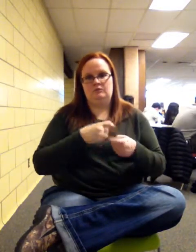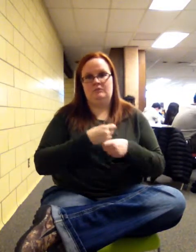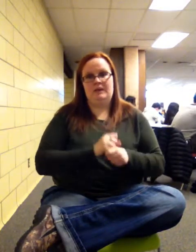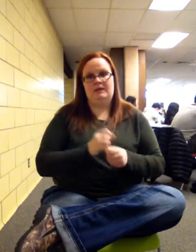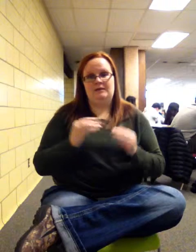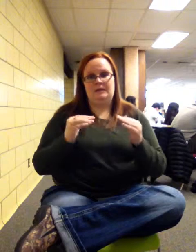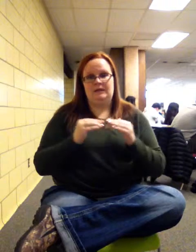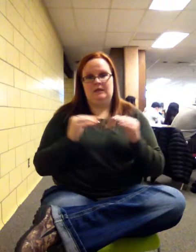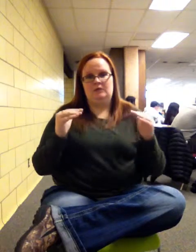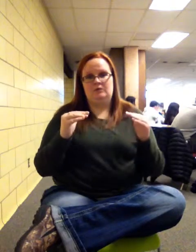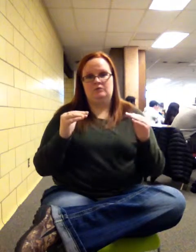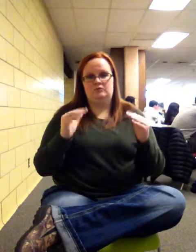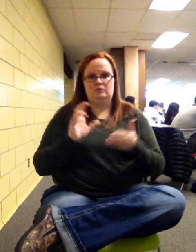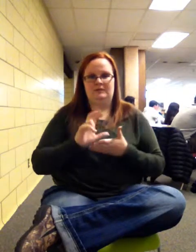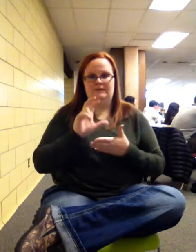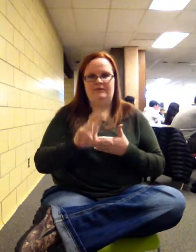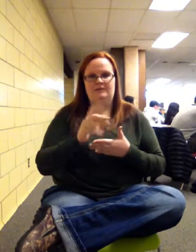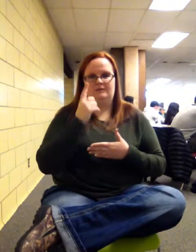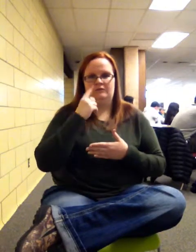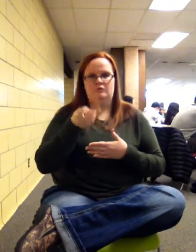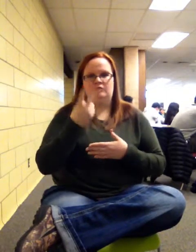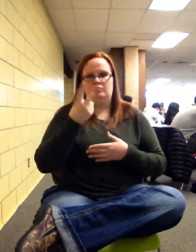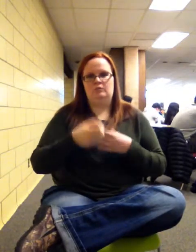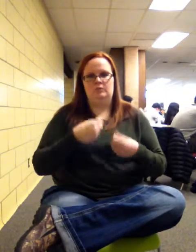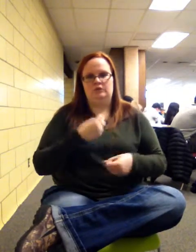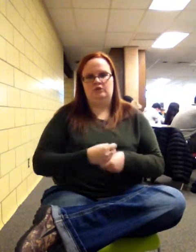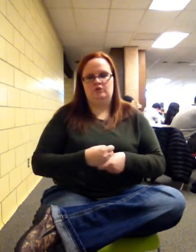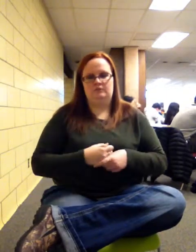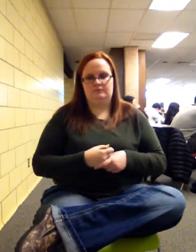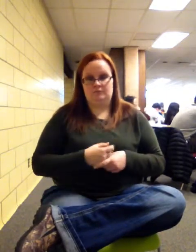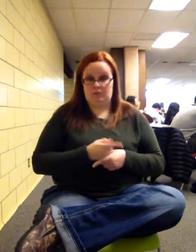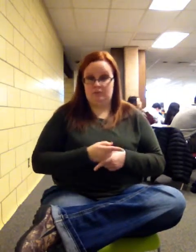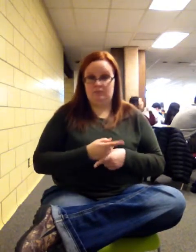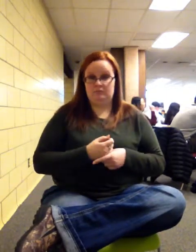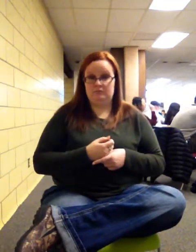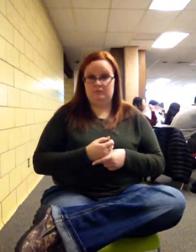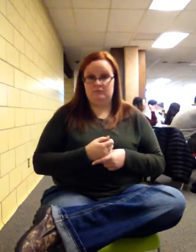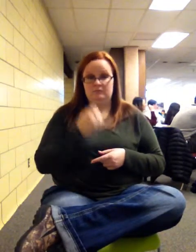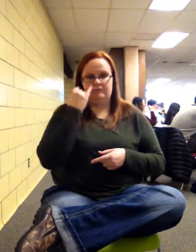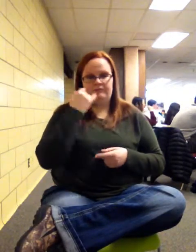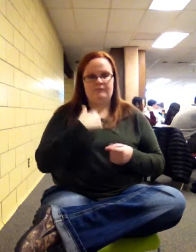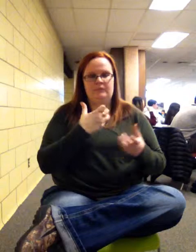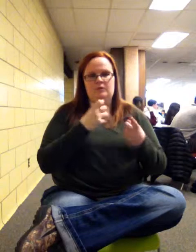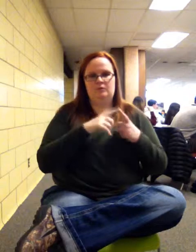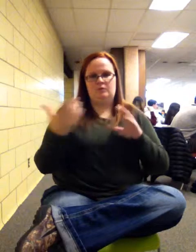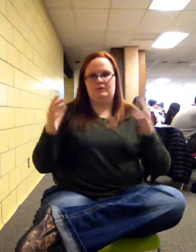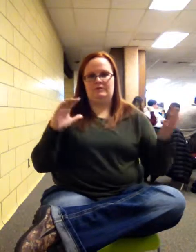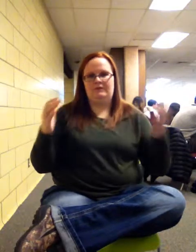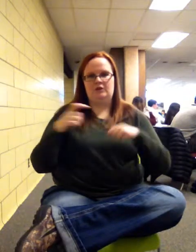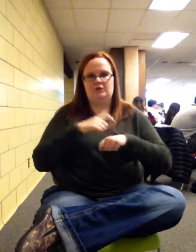equal to investing for 2 years. Right? If I wanted to compare time frames on having an